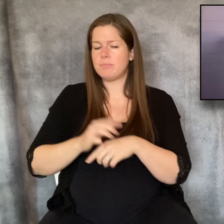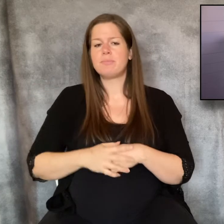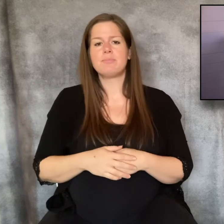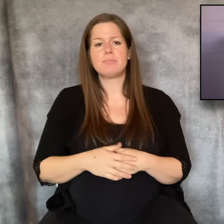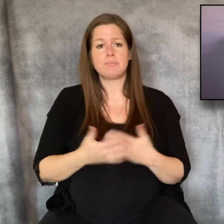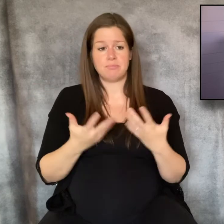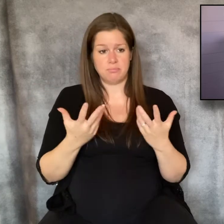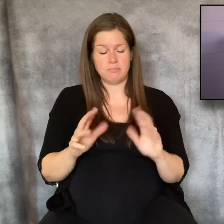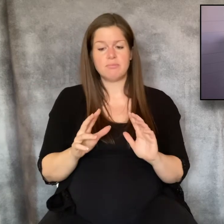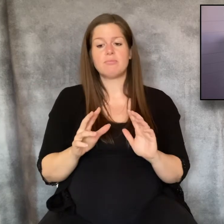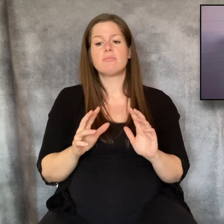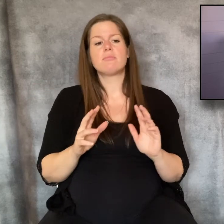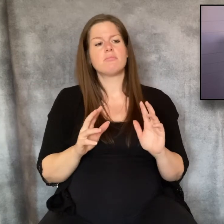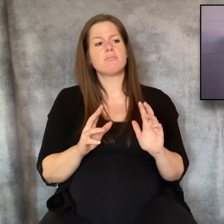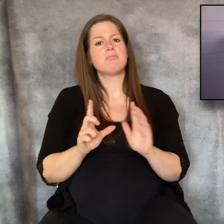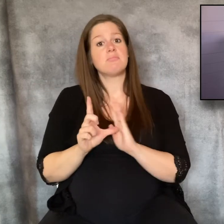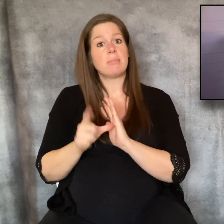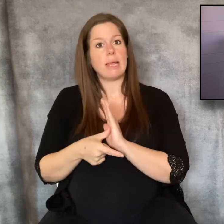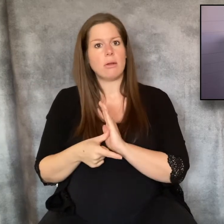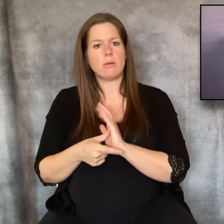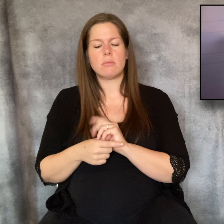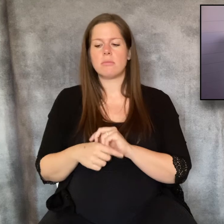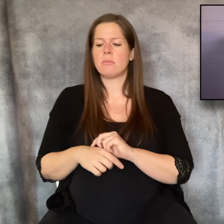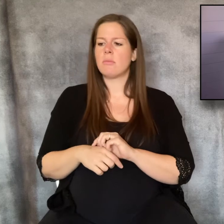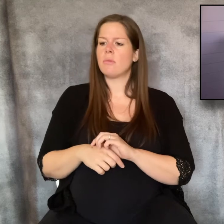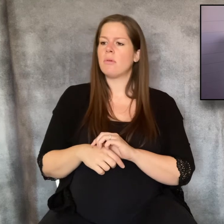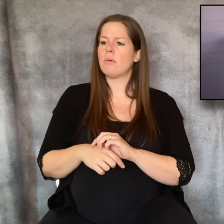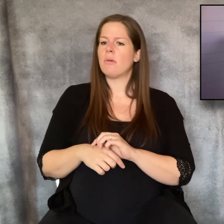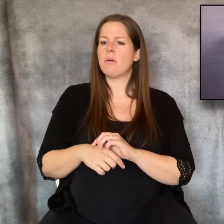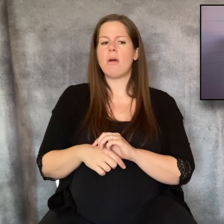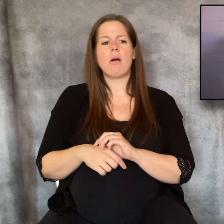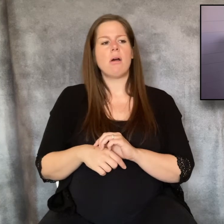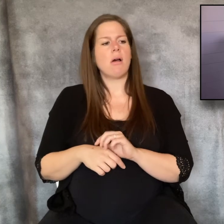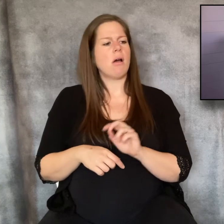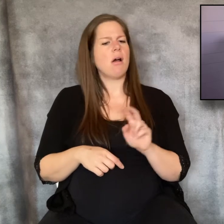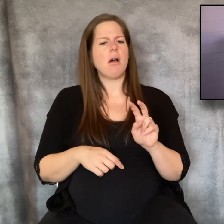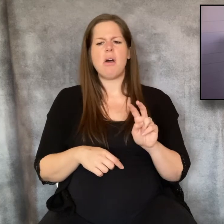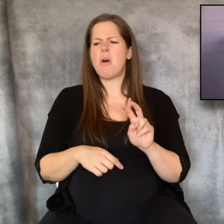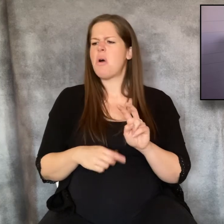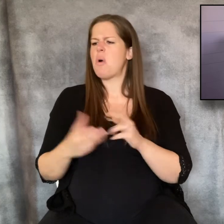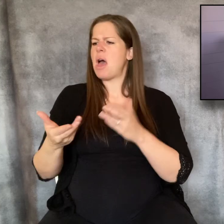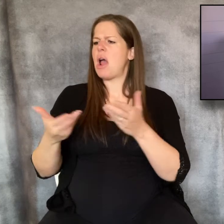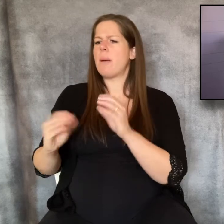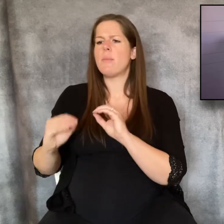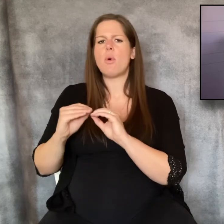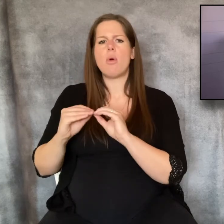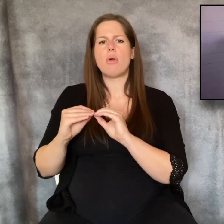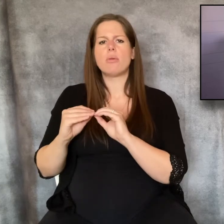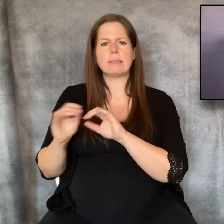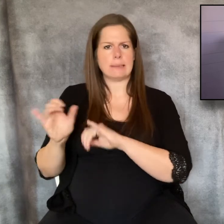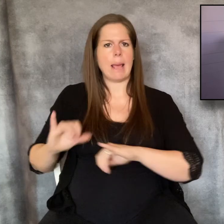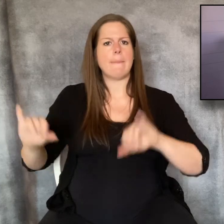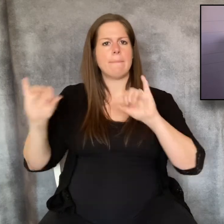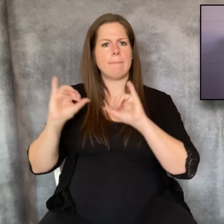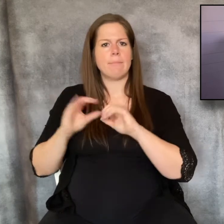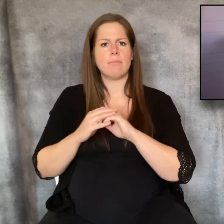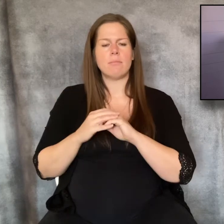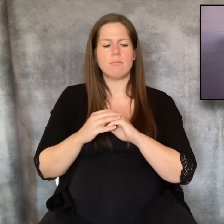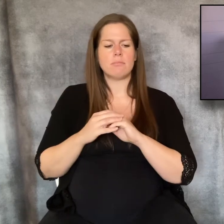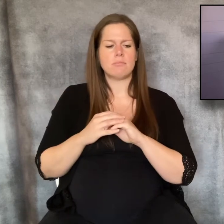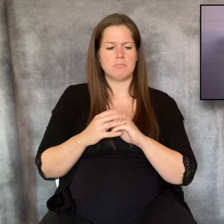and the 9th hour, he did the same thing. And about the 11th hour he went out and found others